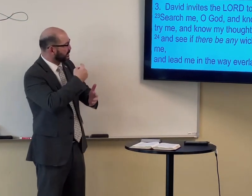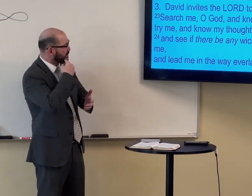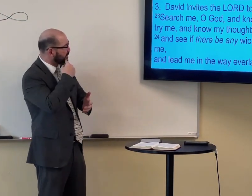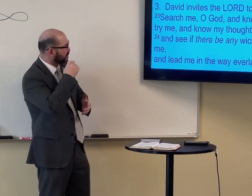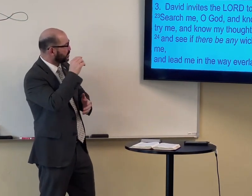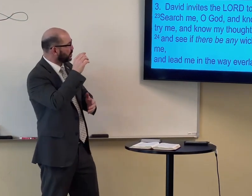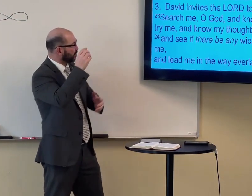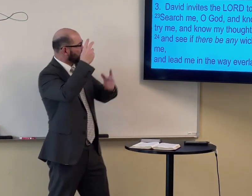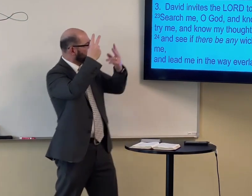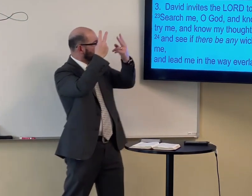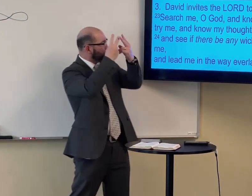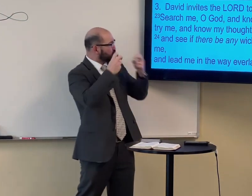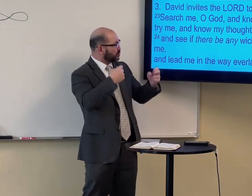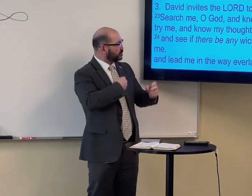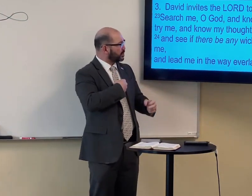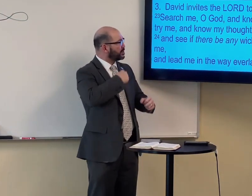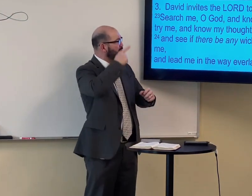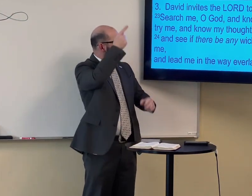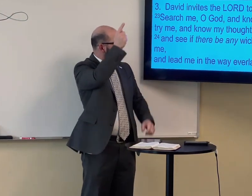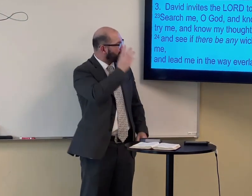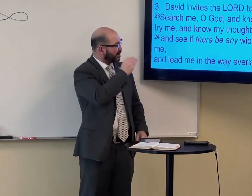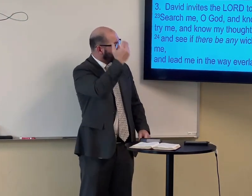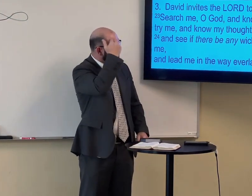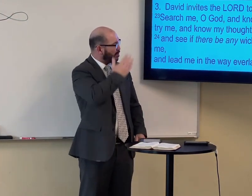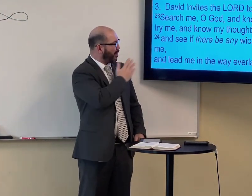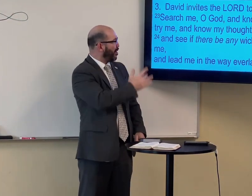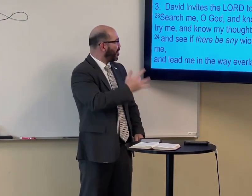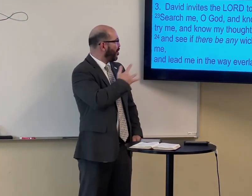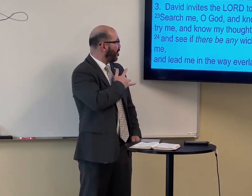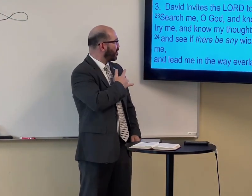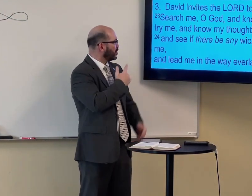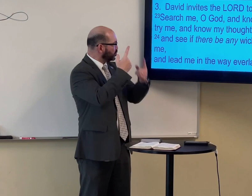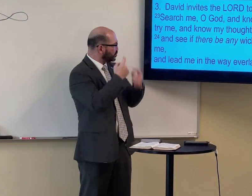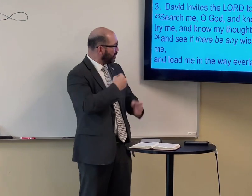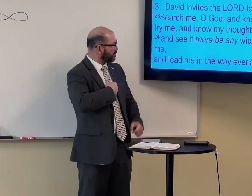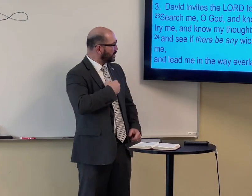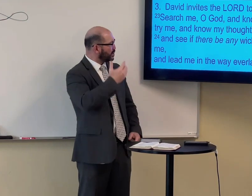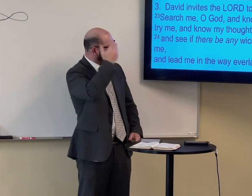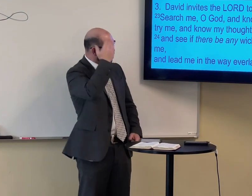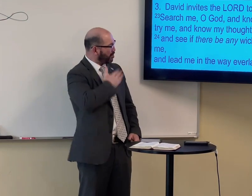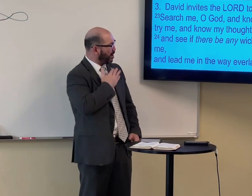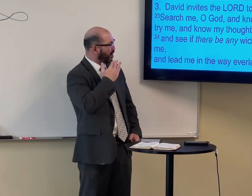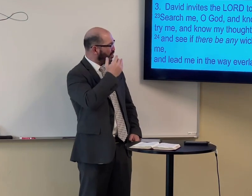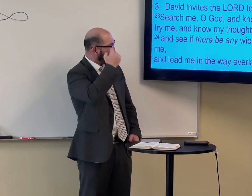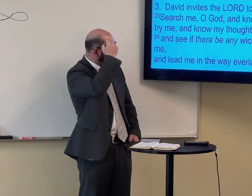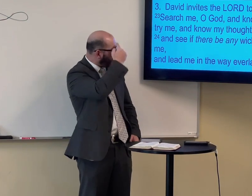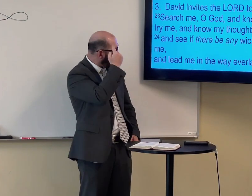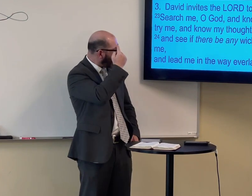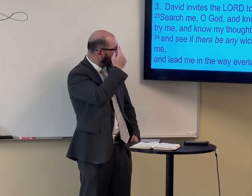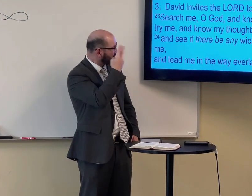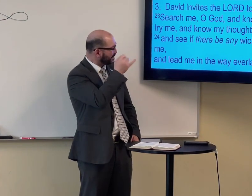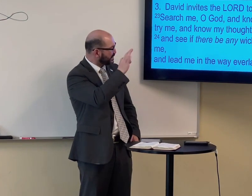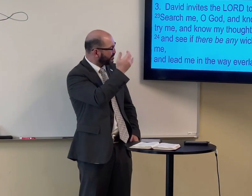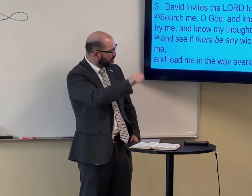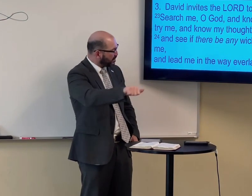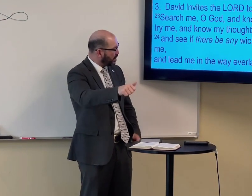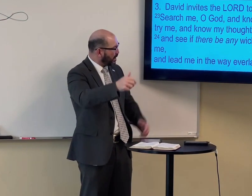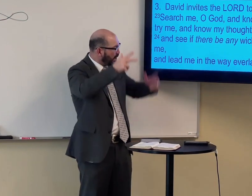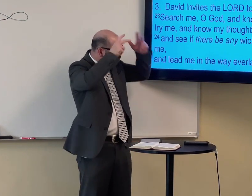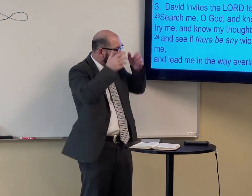Notice what he says. Search me, O God, and know my heart. Try me and know my thoughts. See if there be any